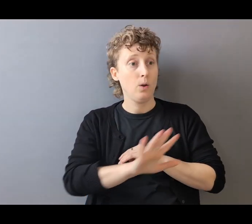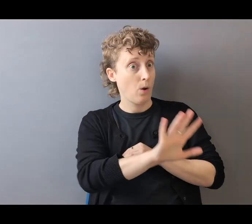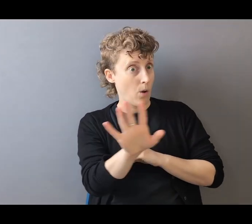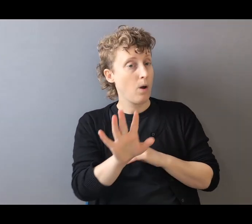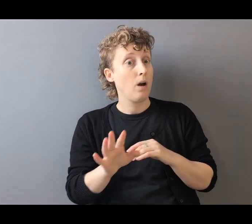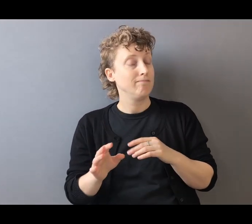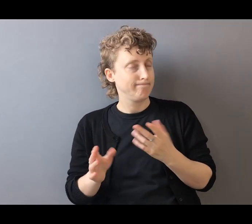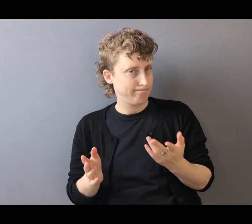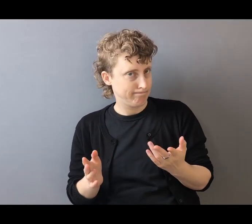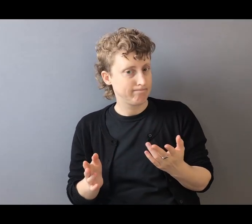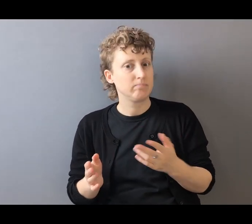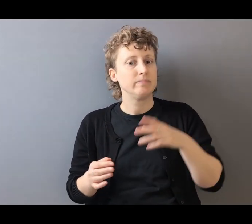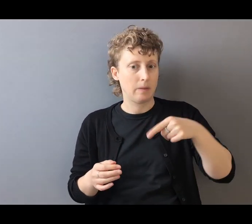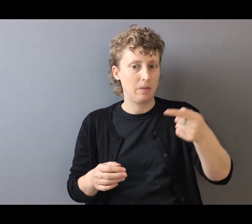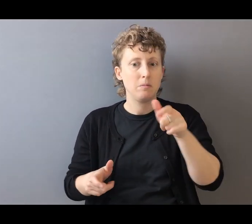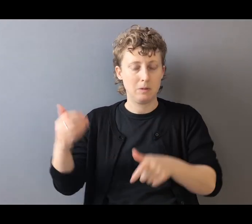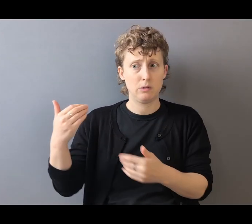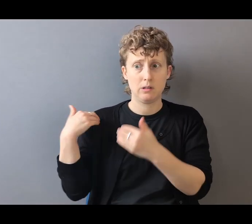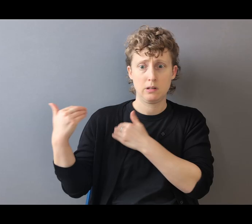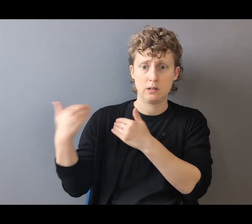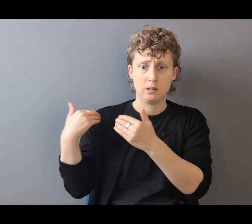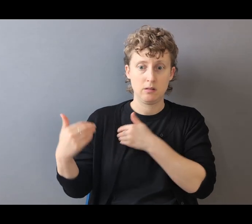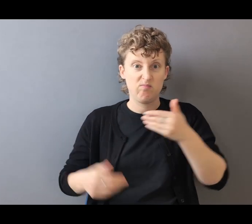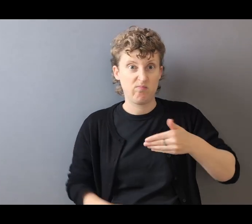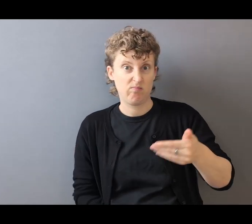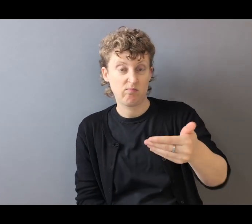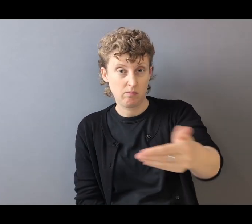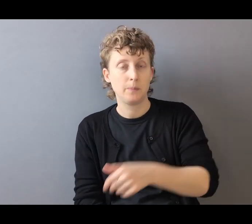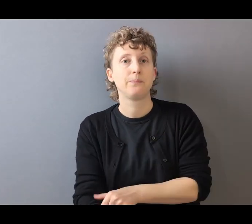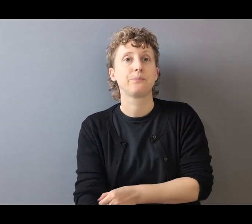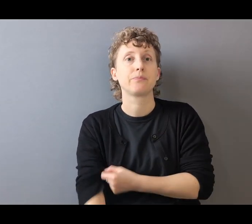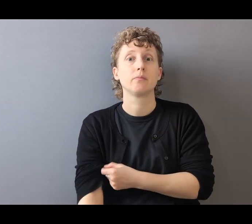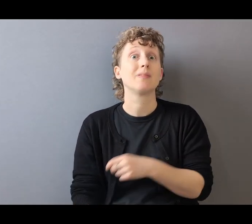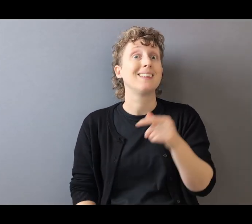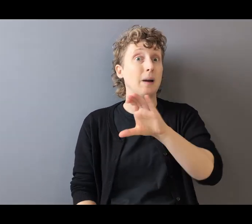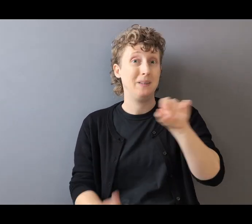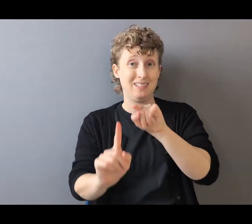are approached, and this is not one-off. This is happening quite regularly.